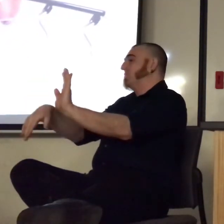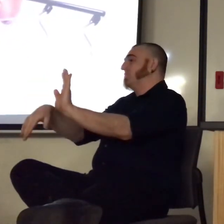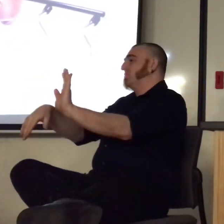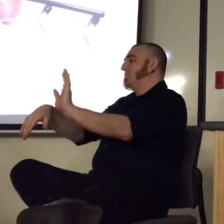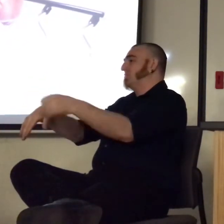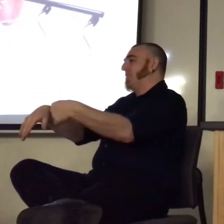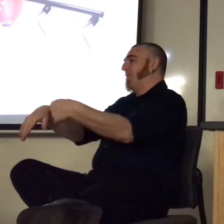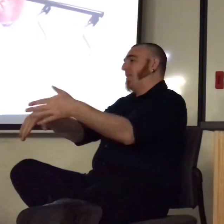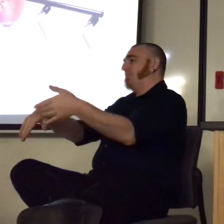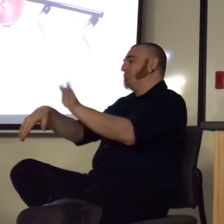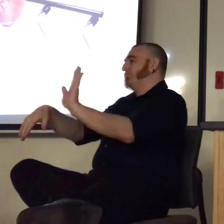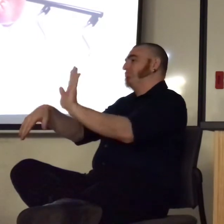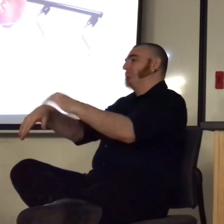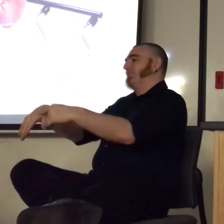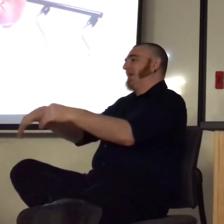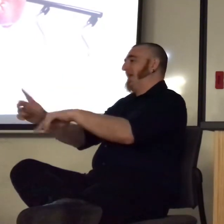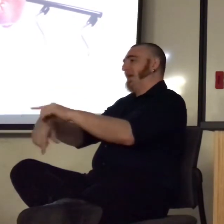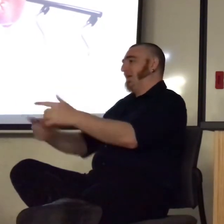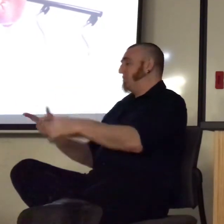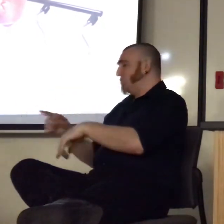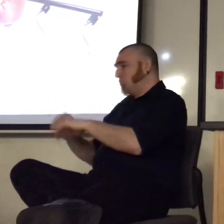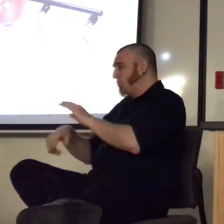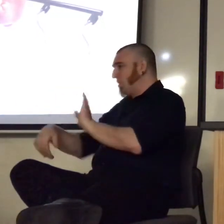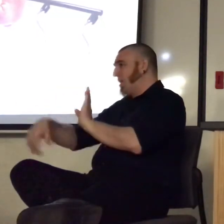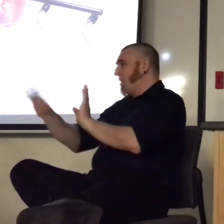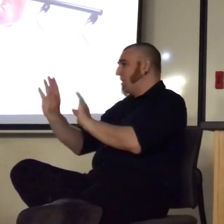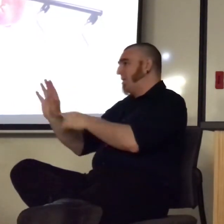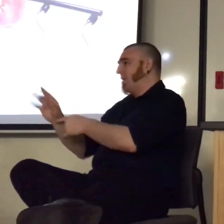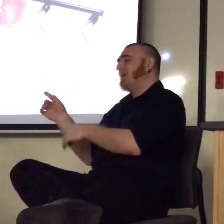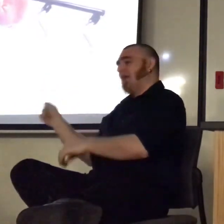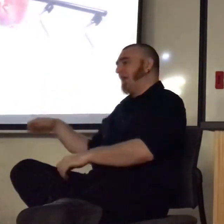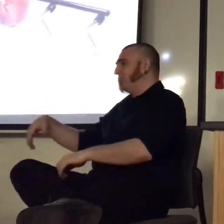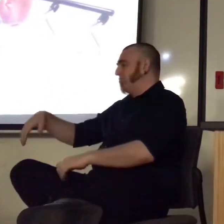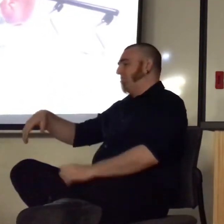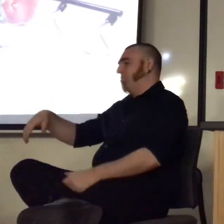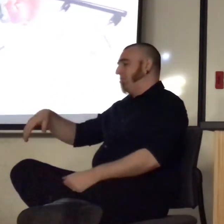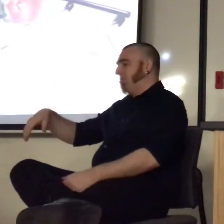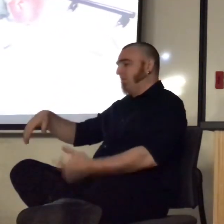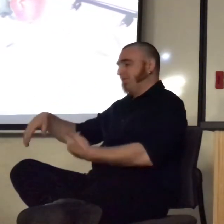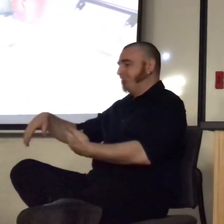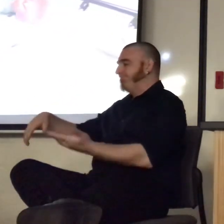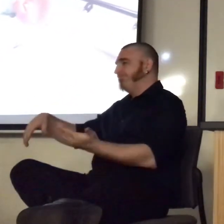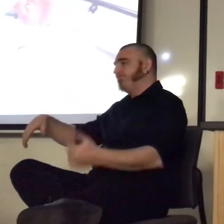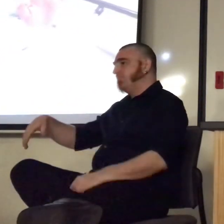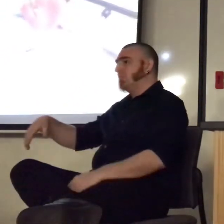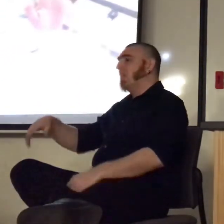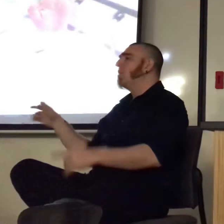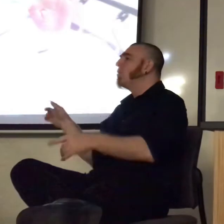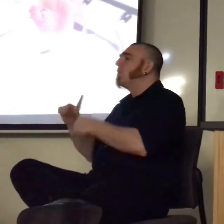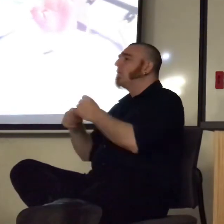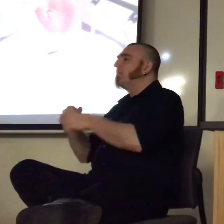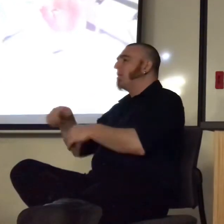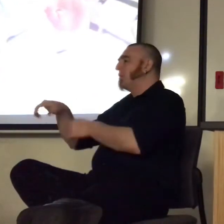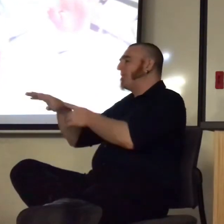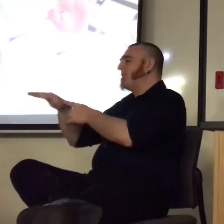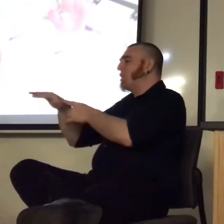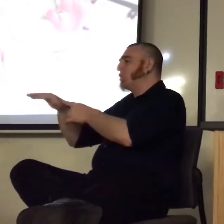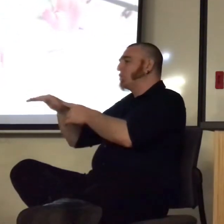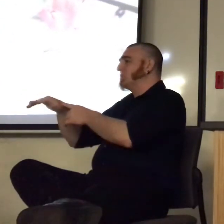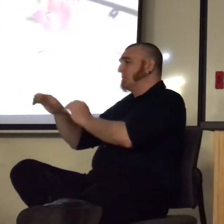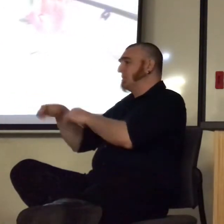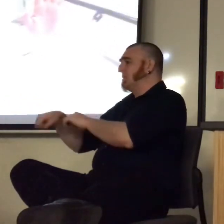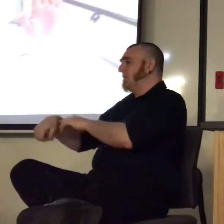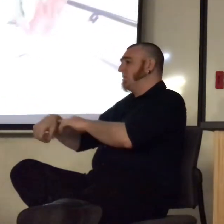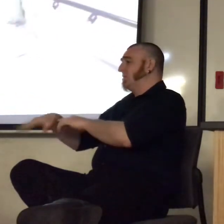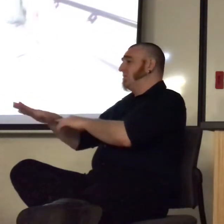okay. So you're unable to do that with this hand here. Yes, can't do it with the right hand. Now what about extending the fingers? Can you